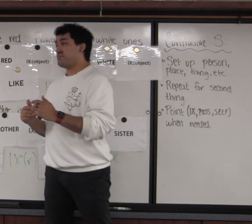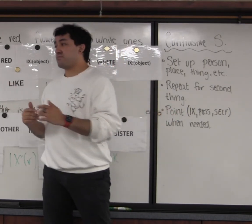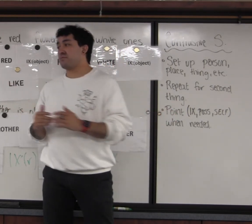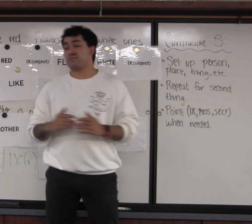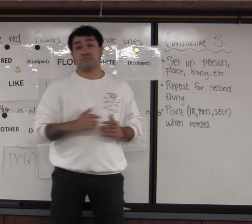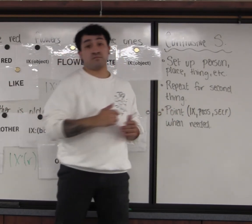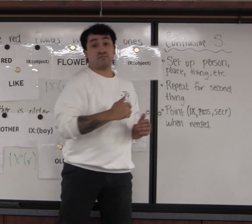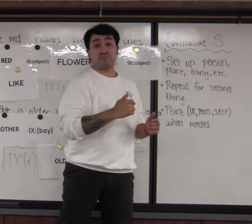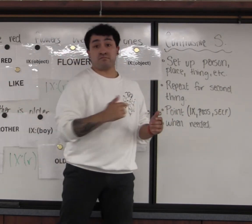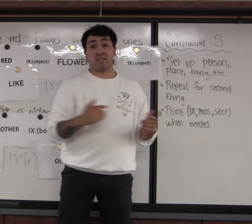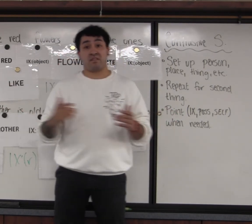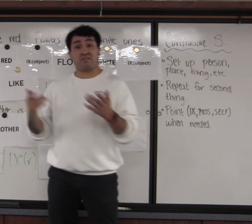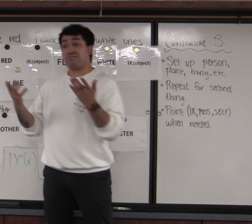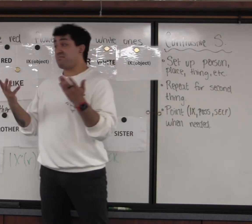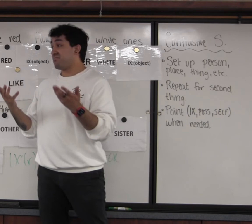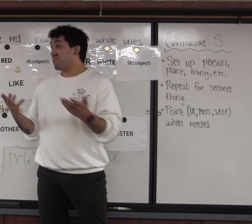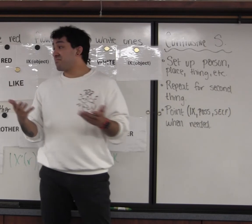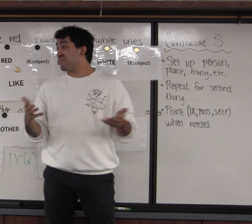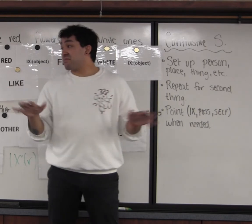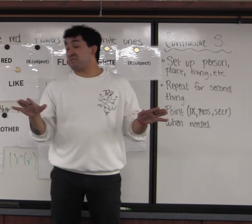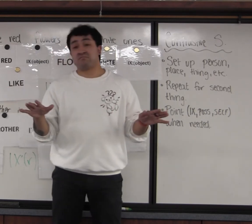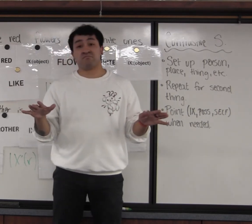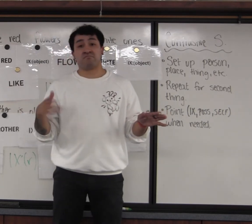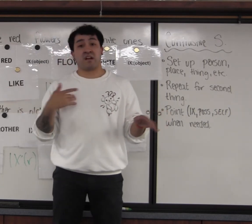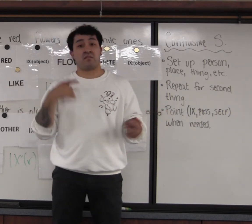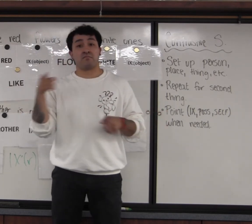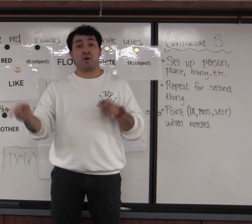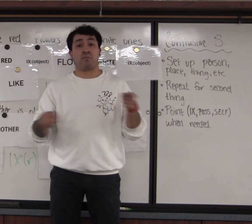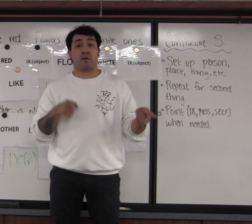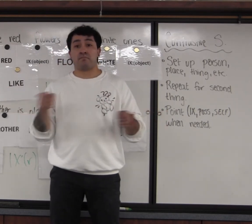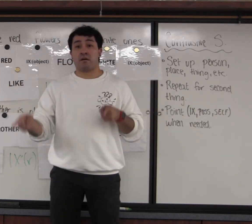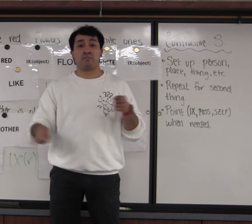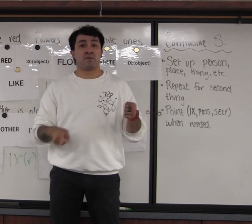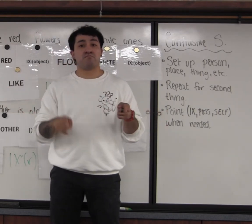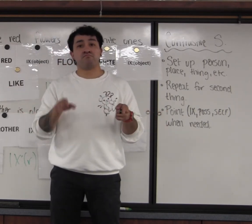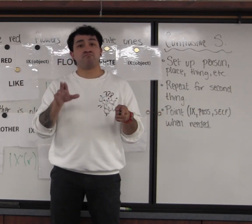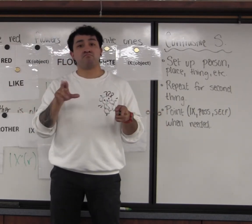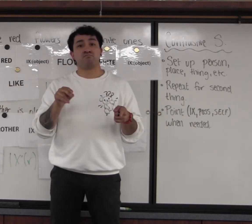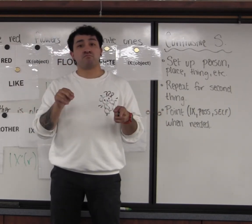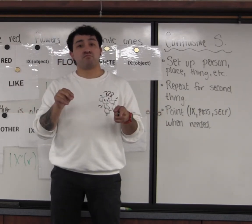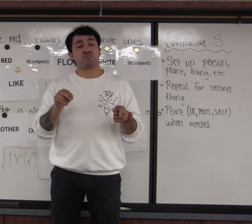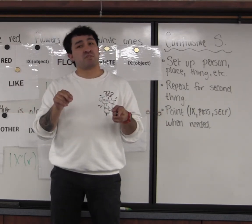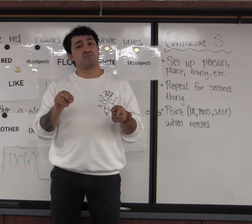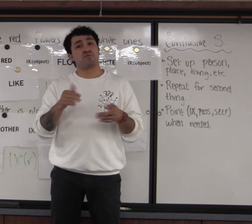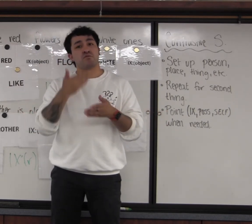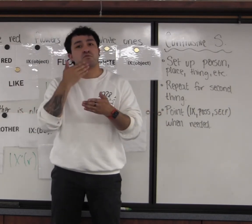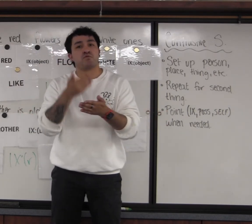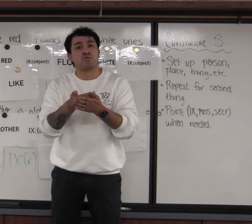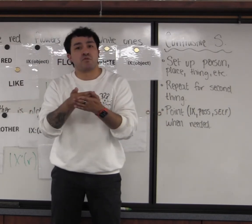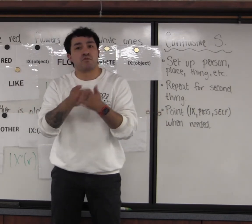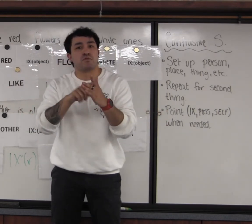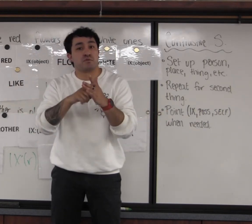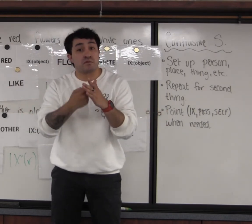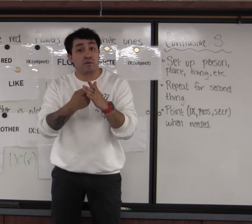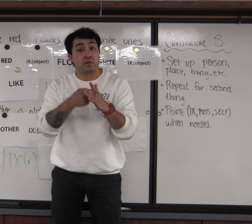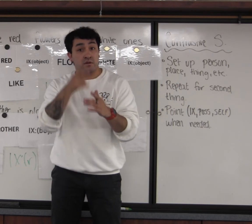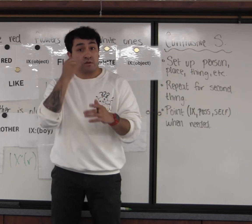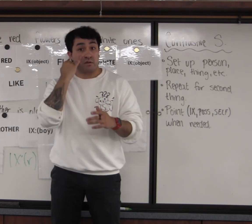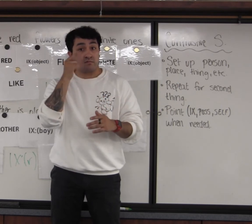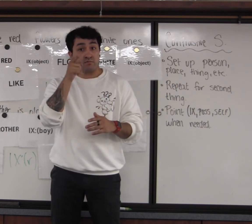and forth, and you do this roll shifting to get your point across, and that's kind of it. And you don't need a point. But it's good